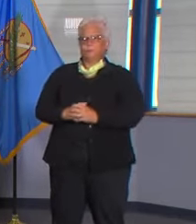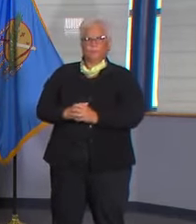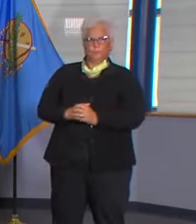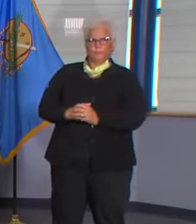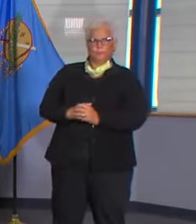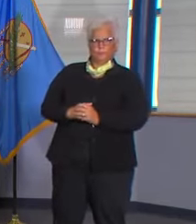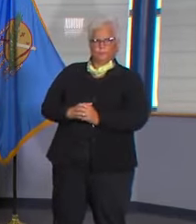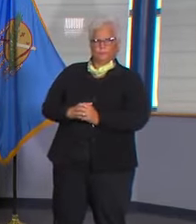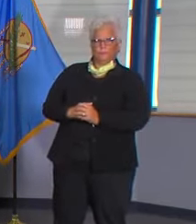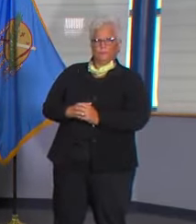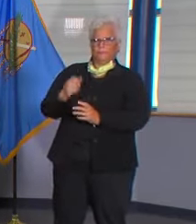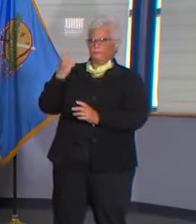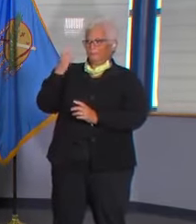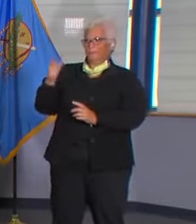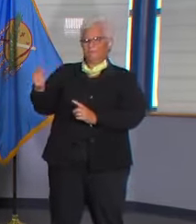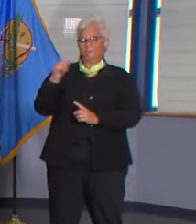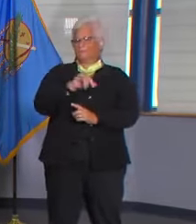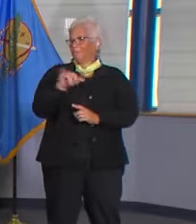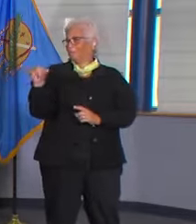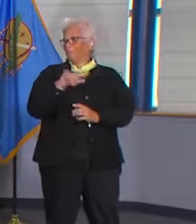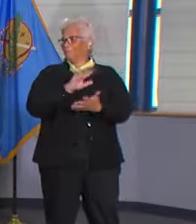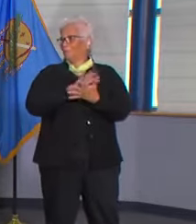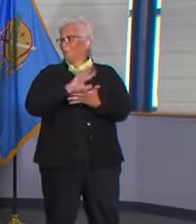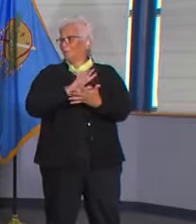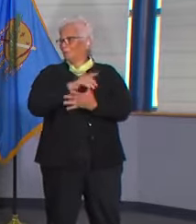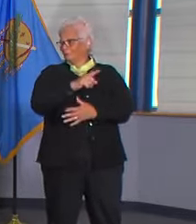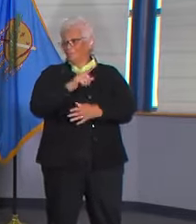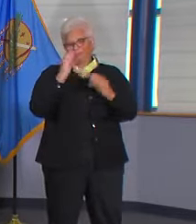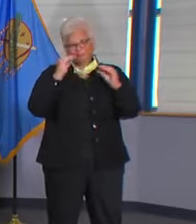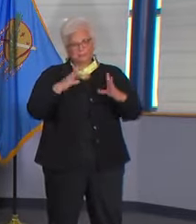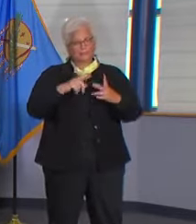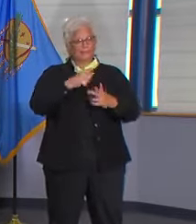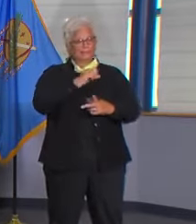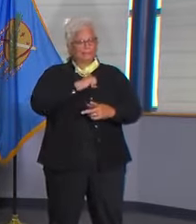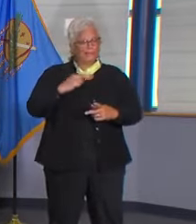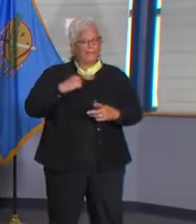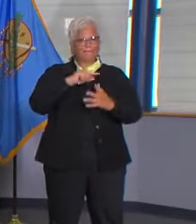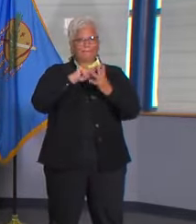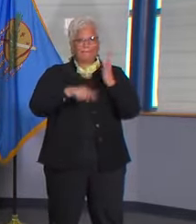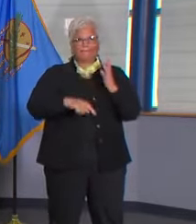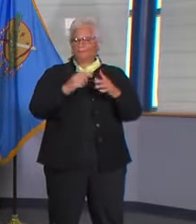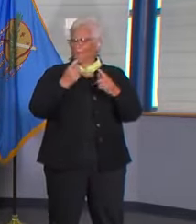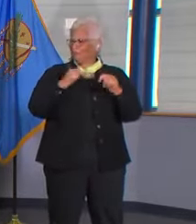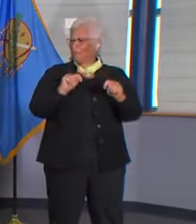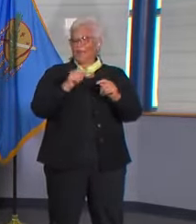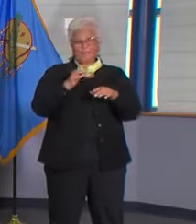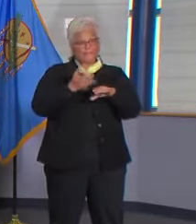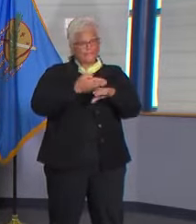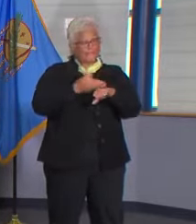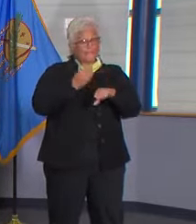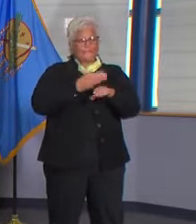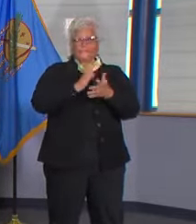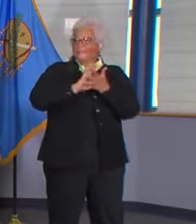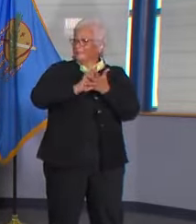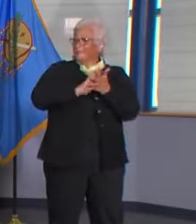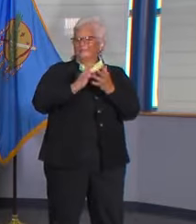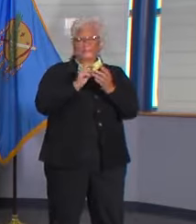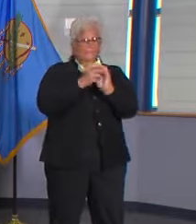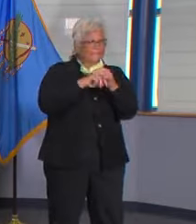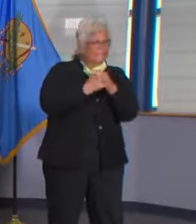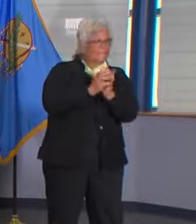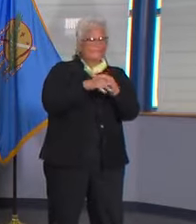really, really asking the schools, and schools are trying very hard to do whatever they can, I think, to protect faculty, students, and